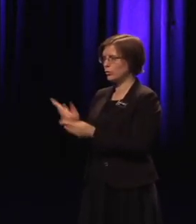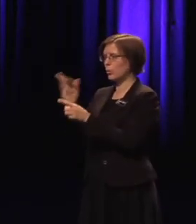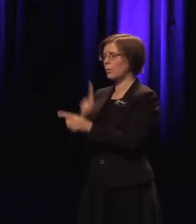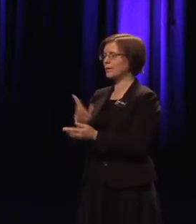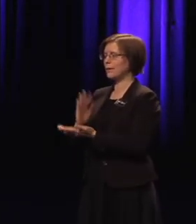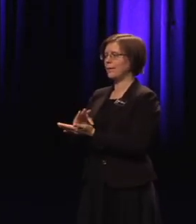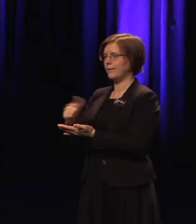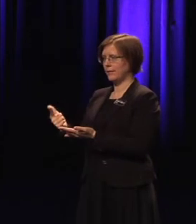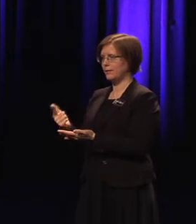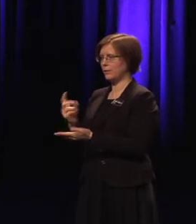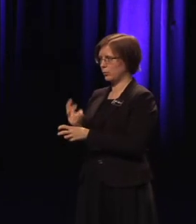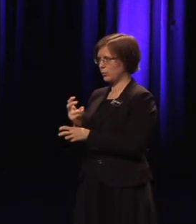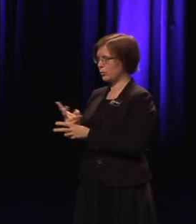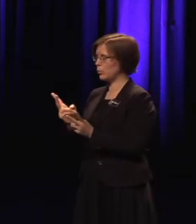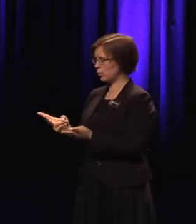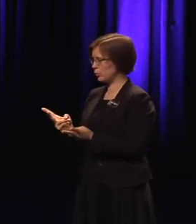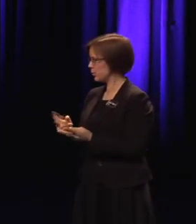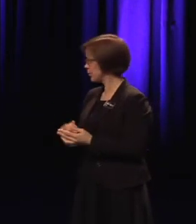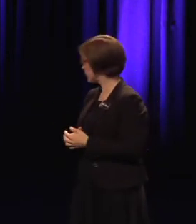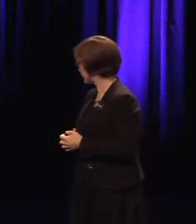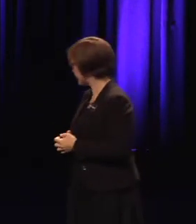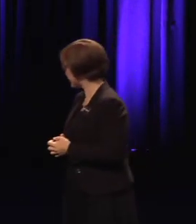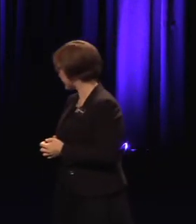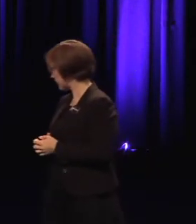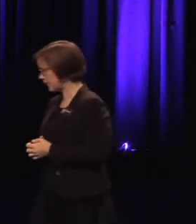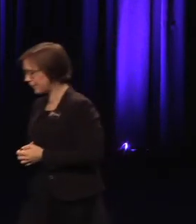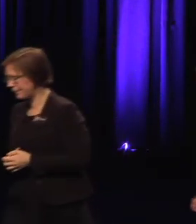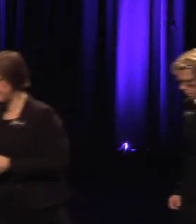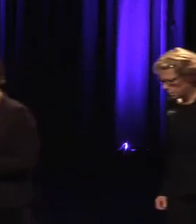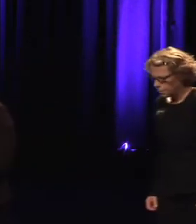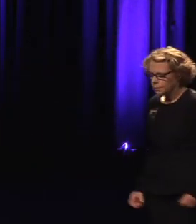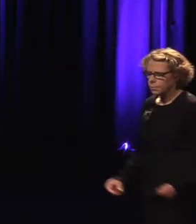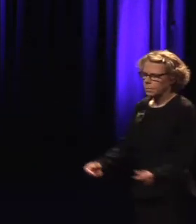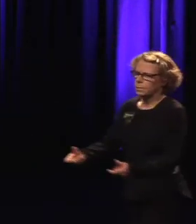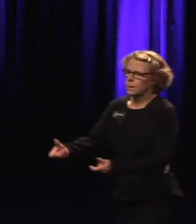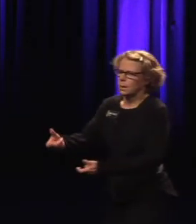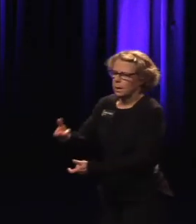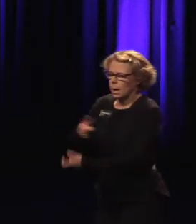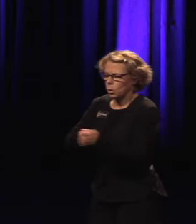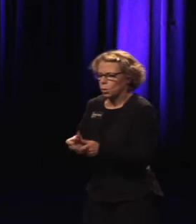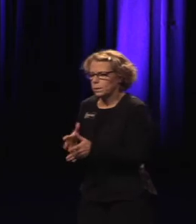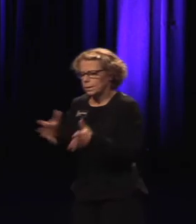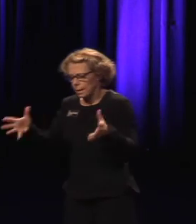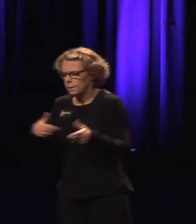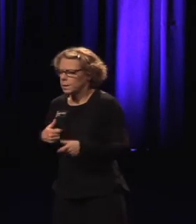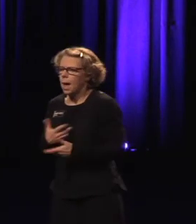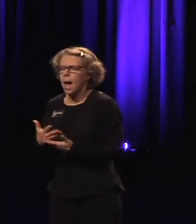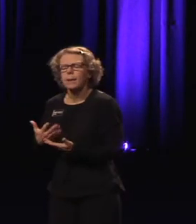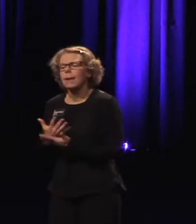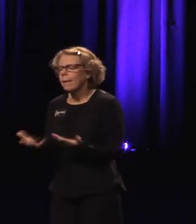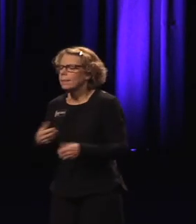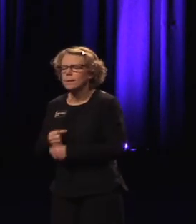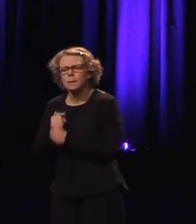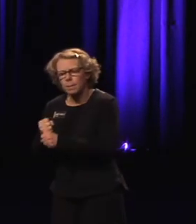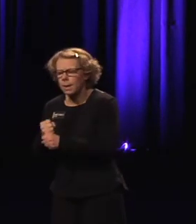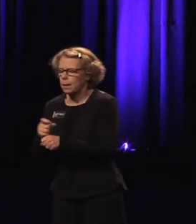matter. Economic growth is unsustainable in the long term if severe inequalities remain